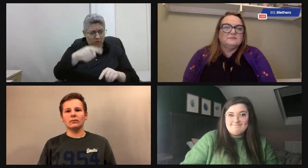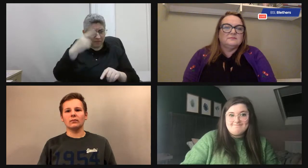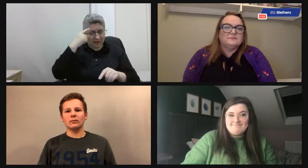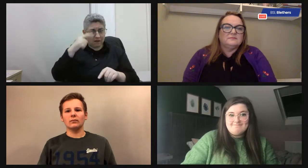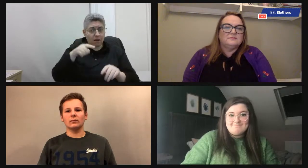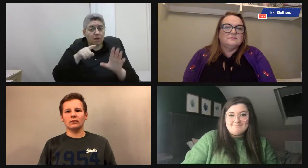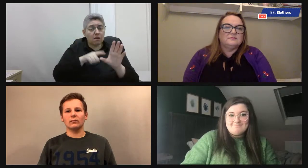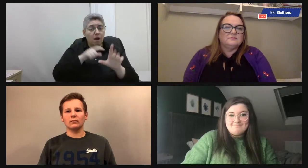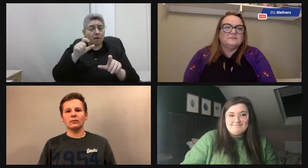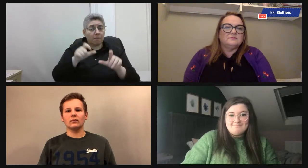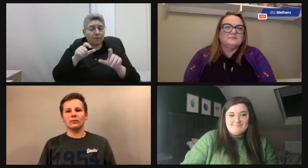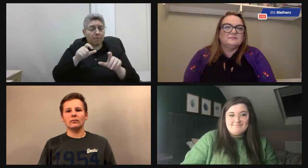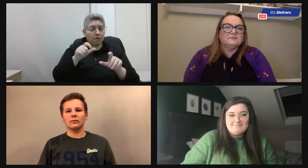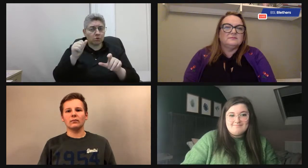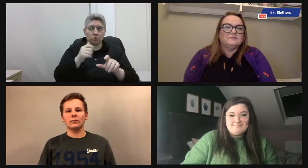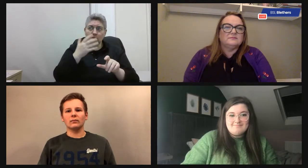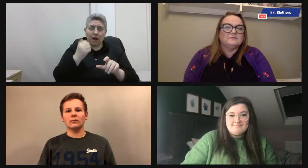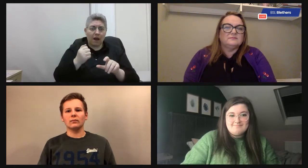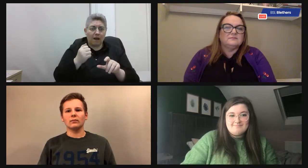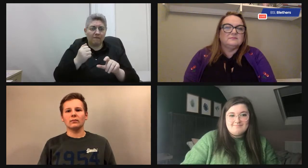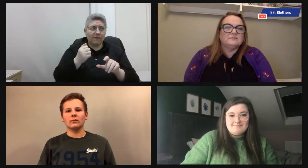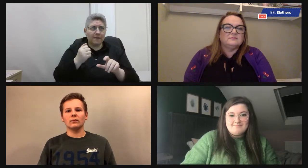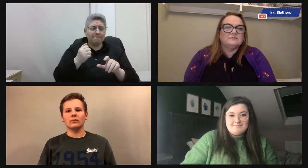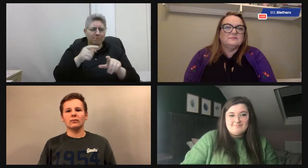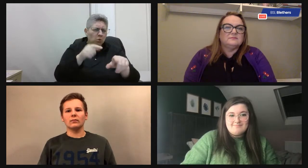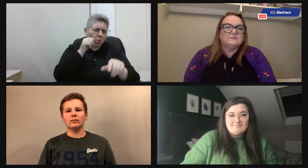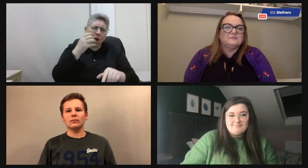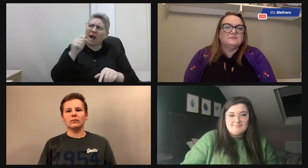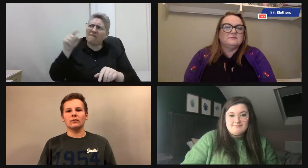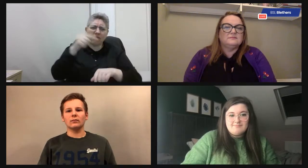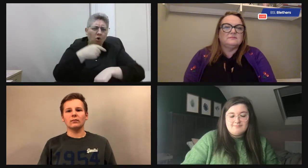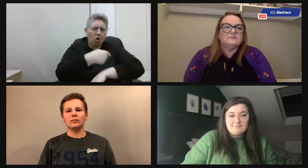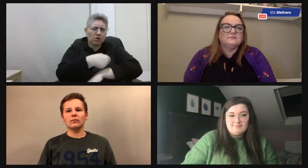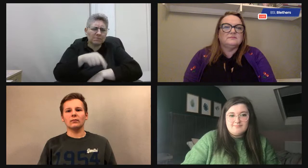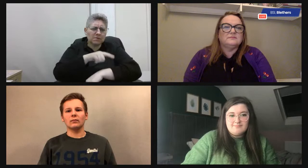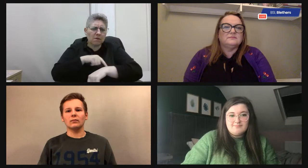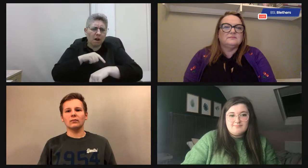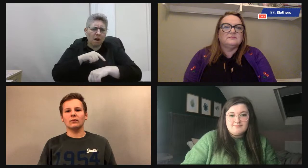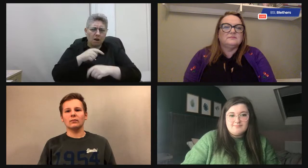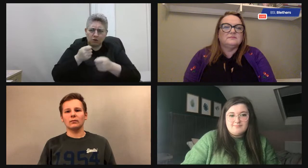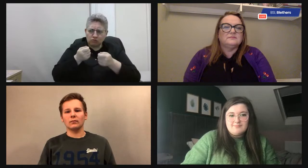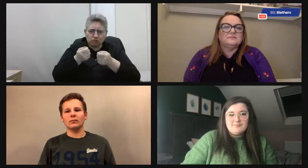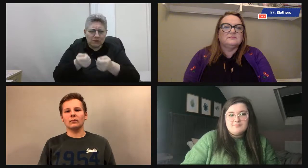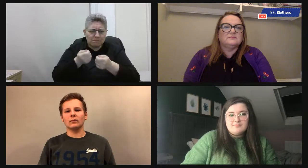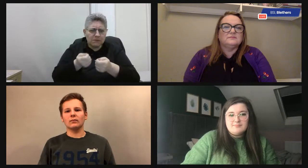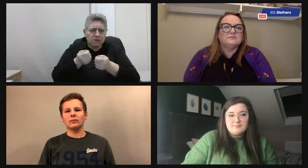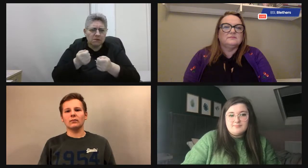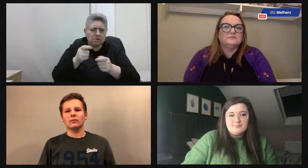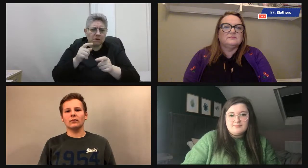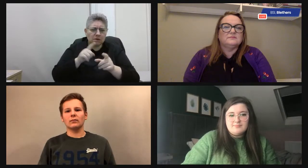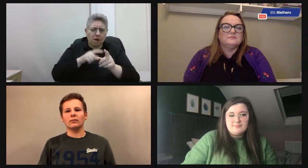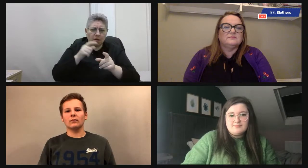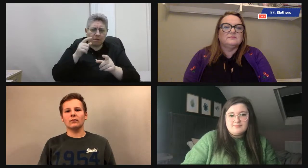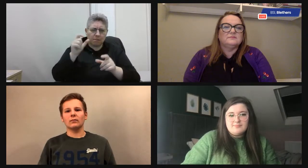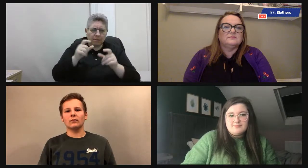residential unit for deaf people with mental health issues. There's one in England, but that I'm sure there are hospitals